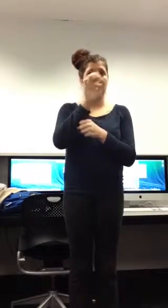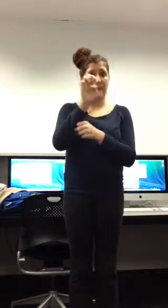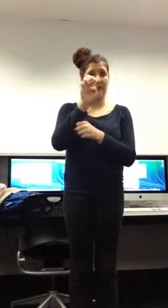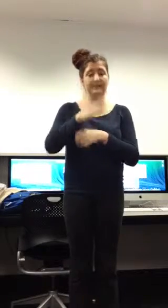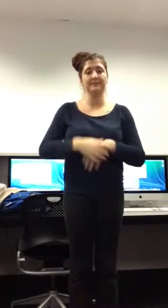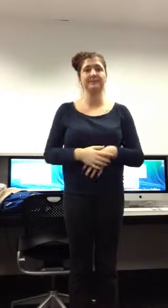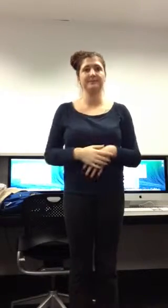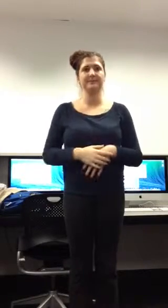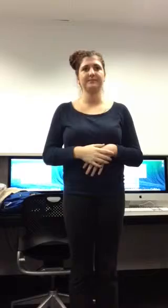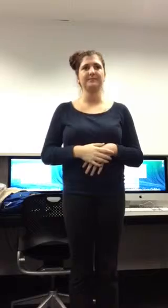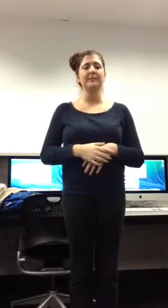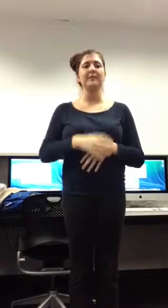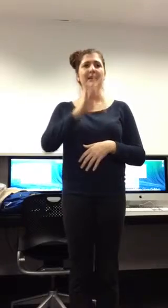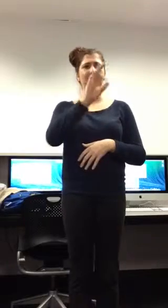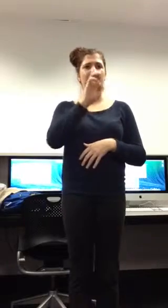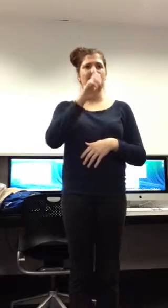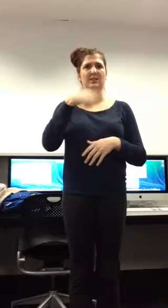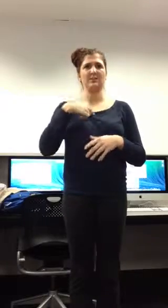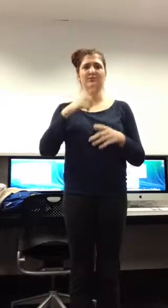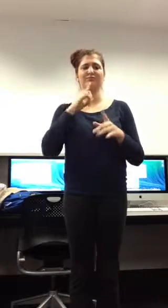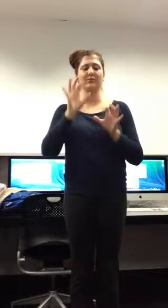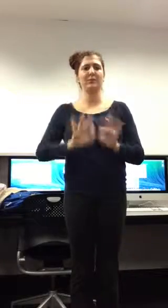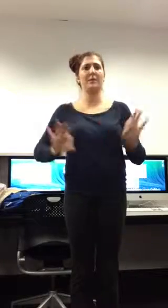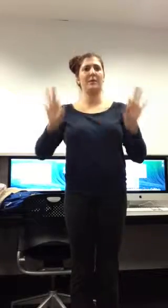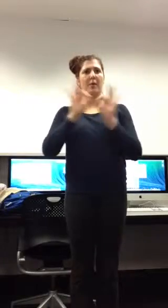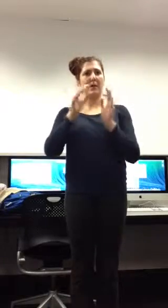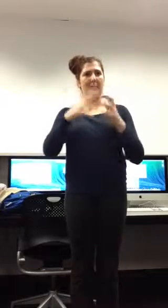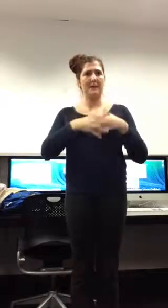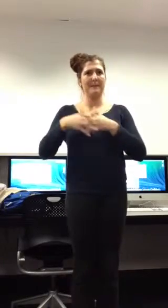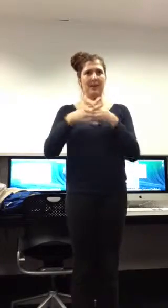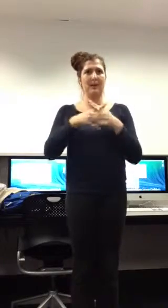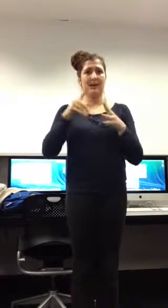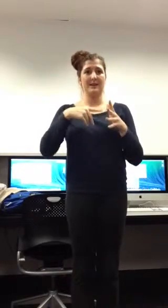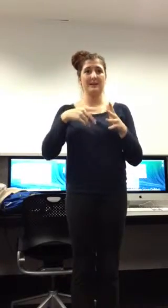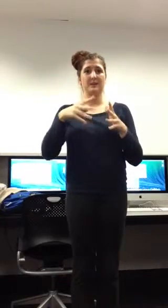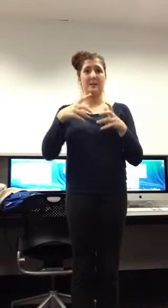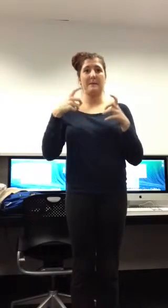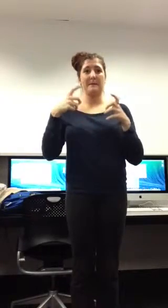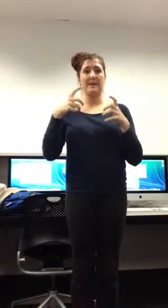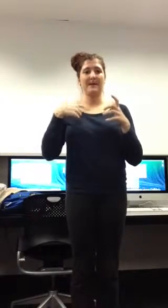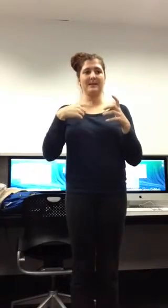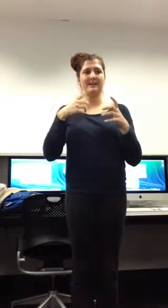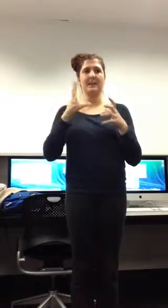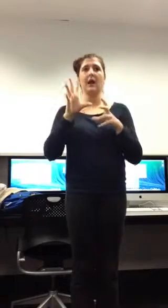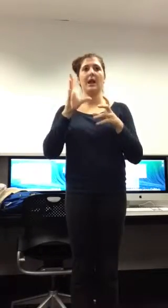really is one of the principles of our entire government and system.